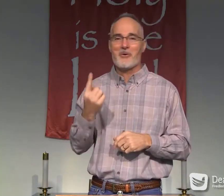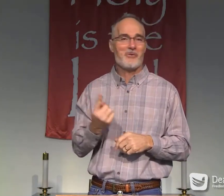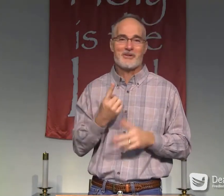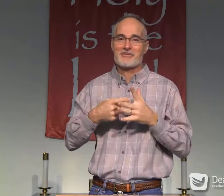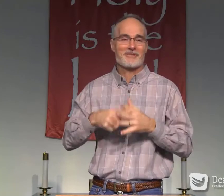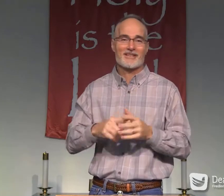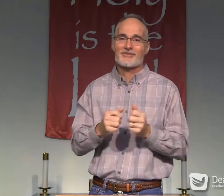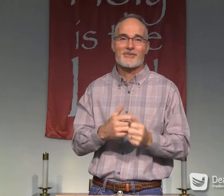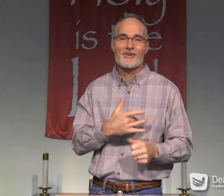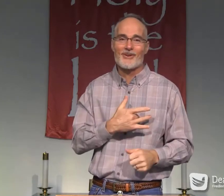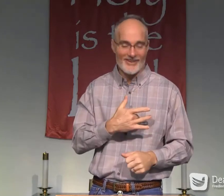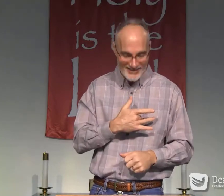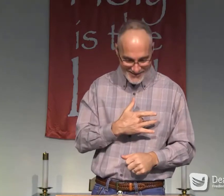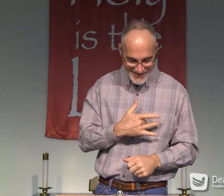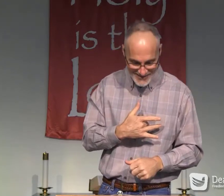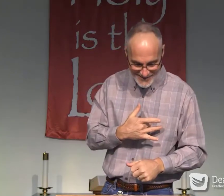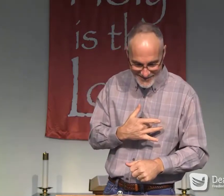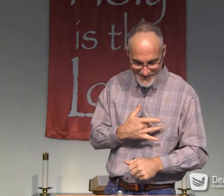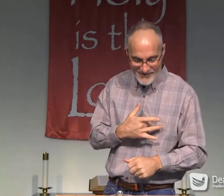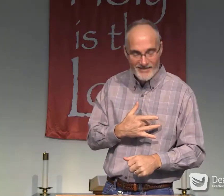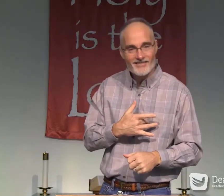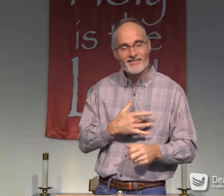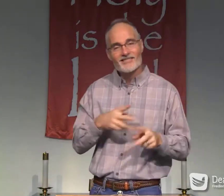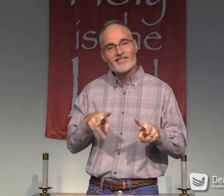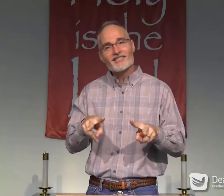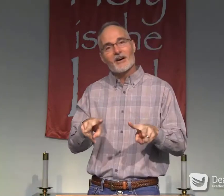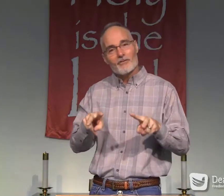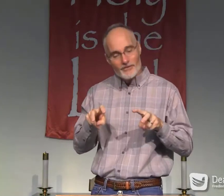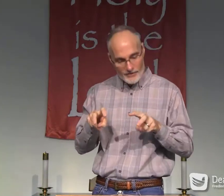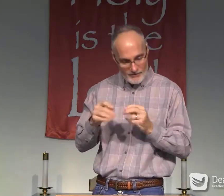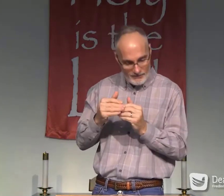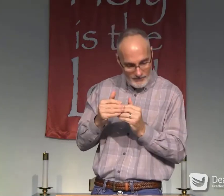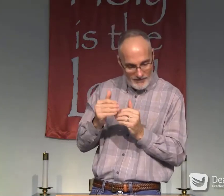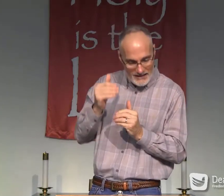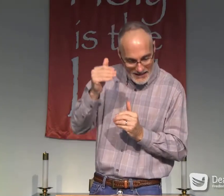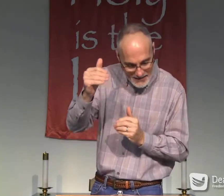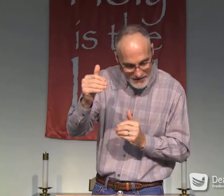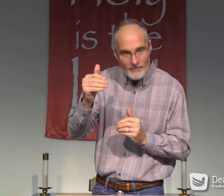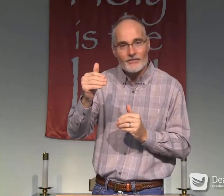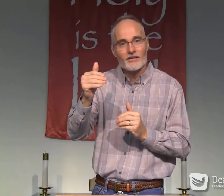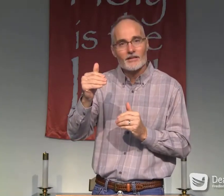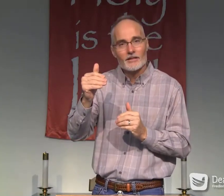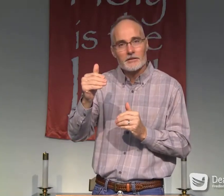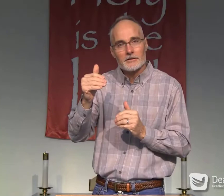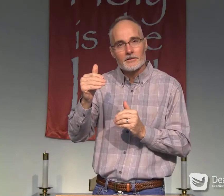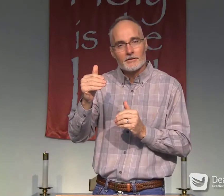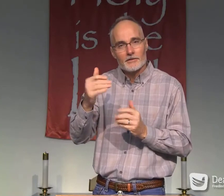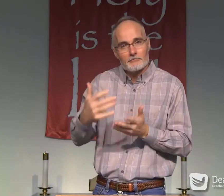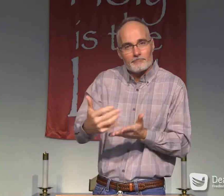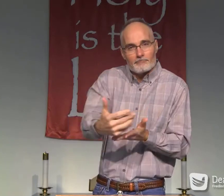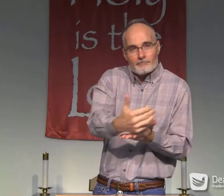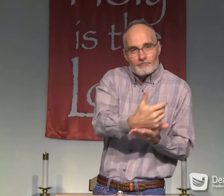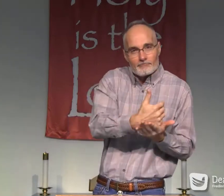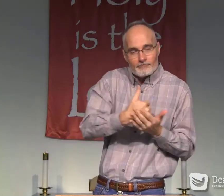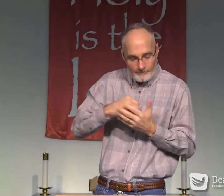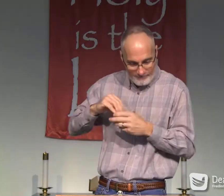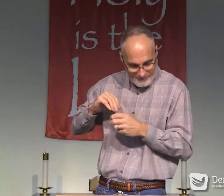He's talking about the heart. Of course, it always begins with the heart. Selfish